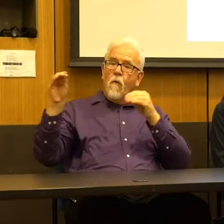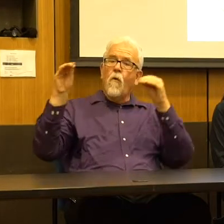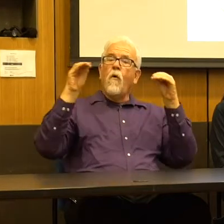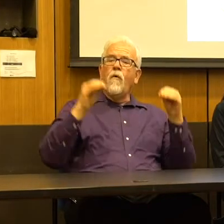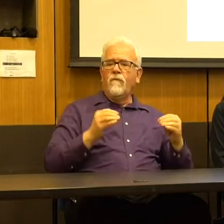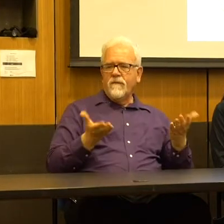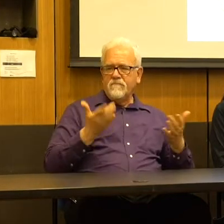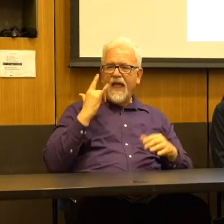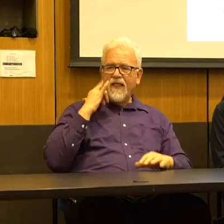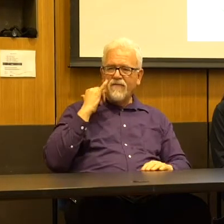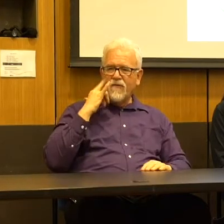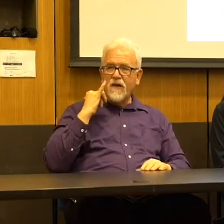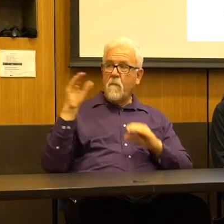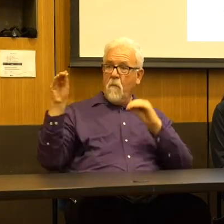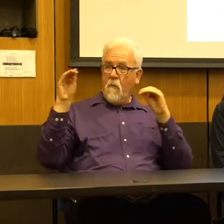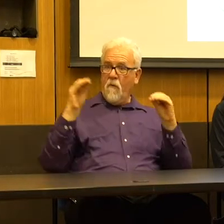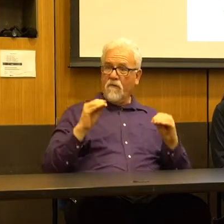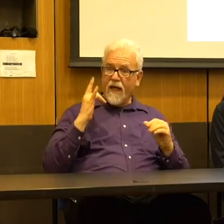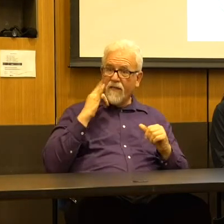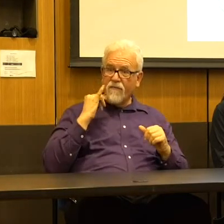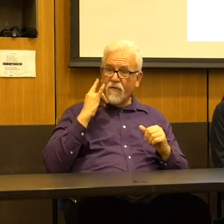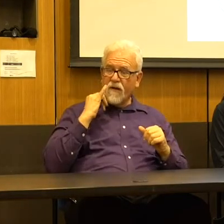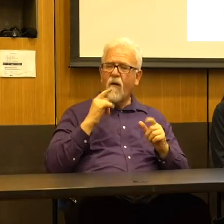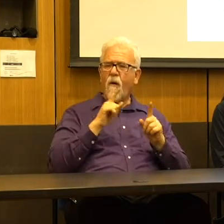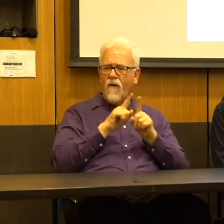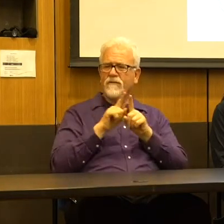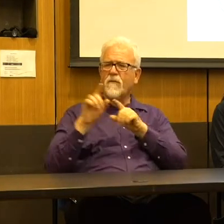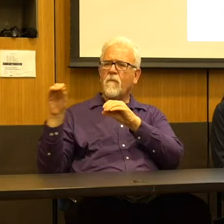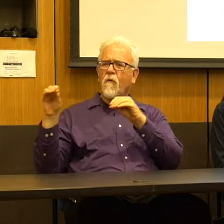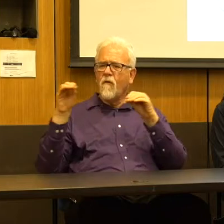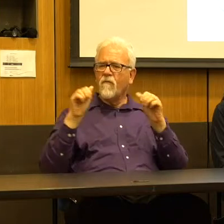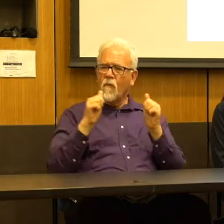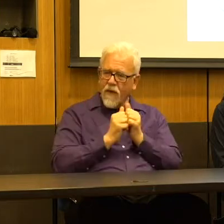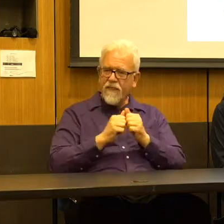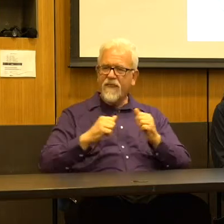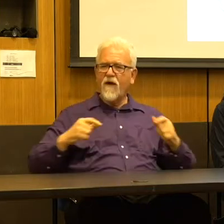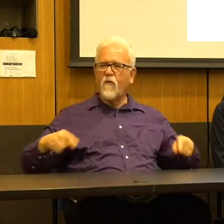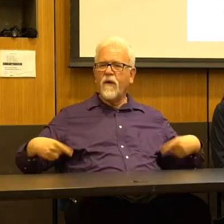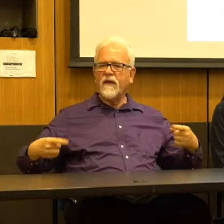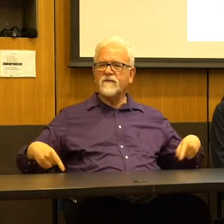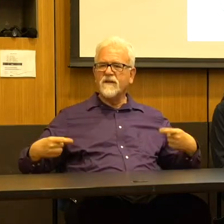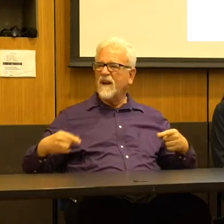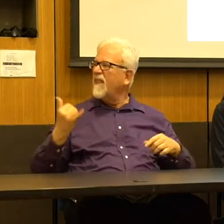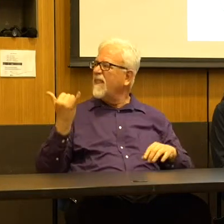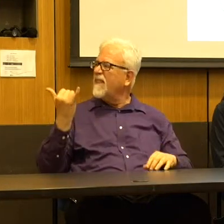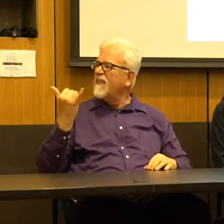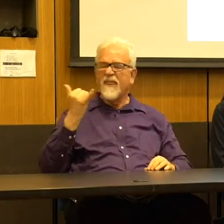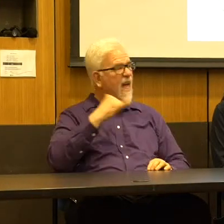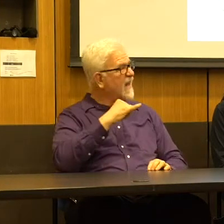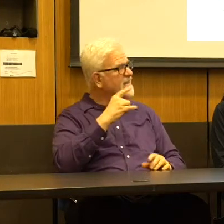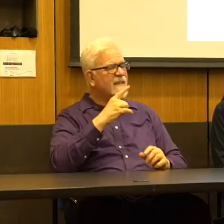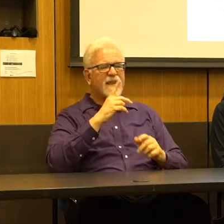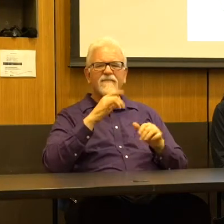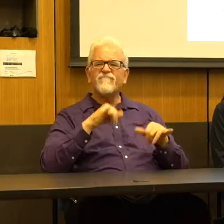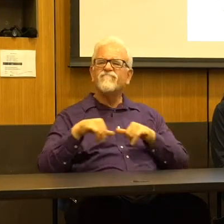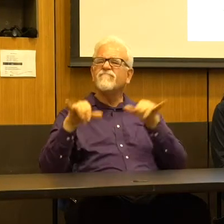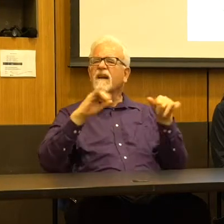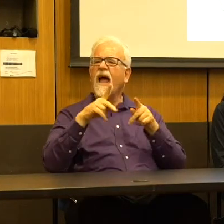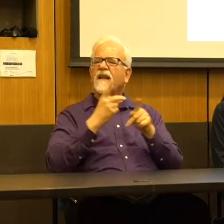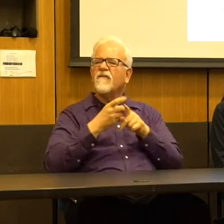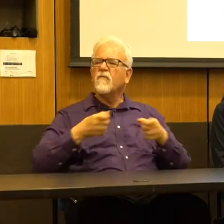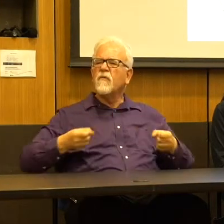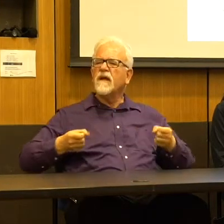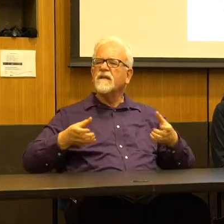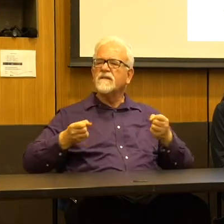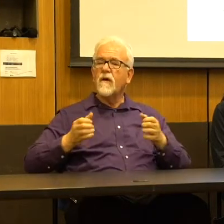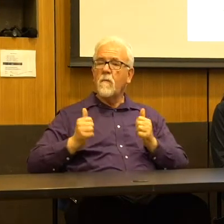California. When he did that, also, he moved with a wheelchair. This is the standard type of wheelchair that was really what most people